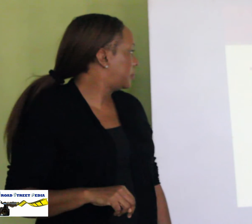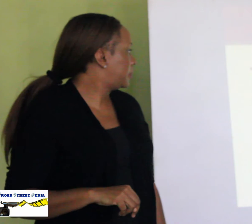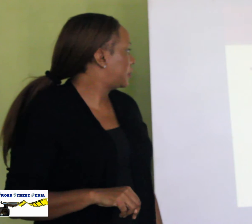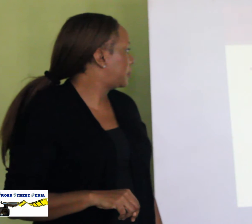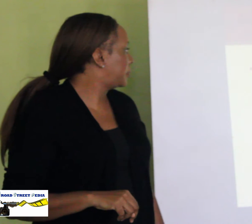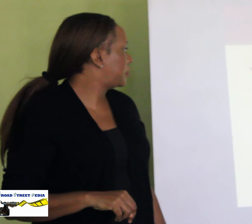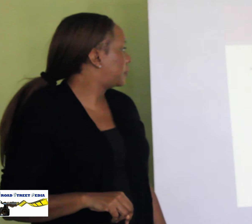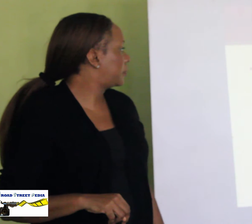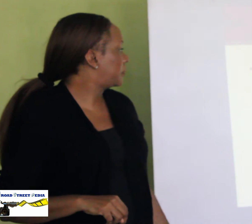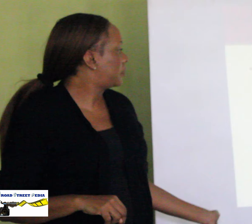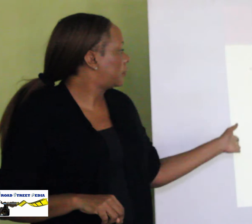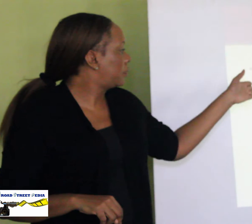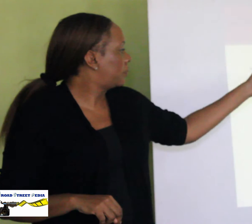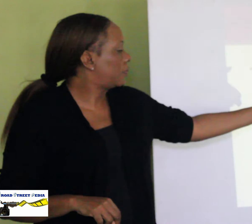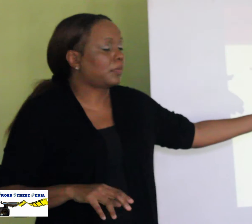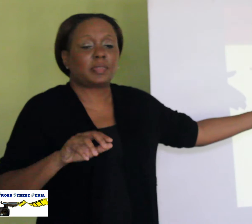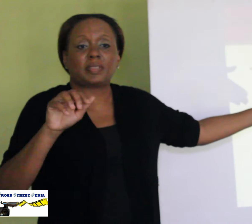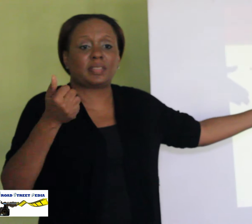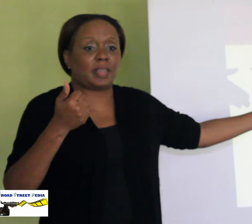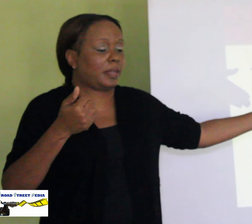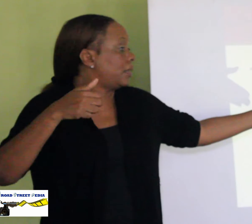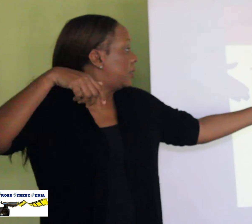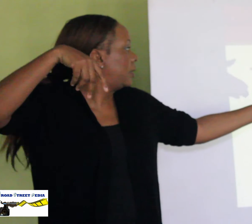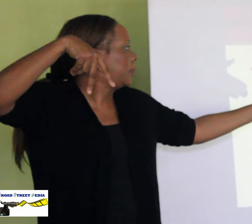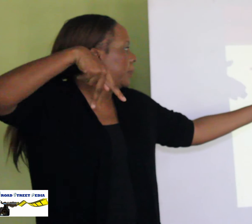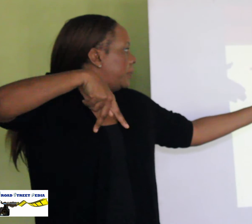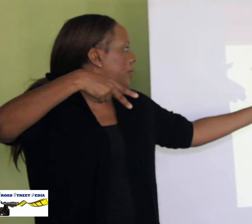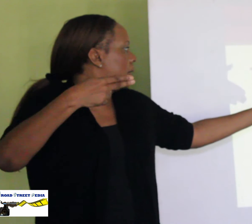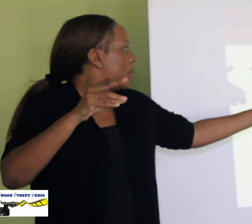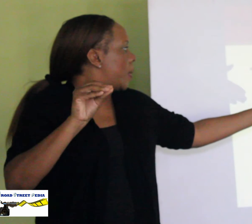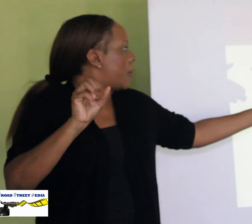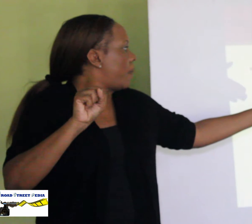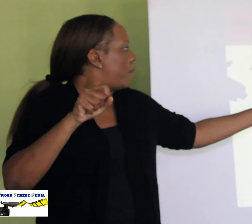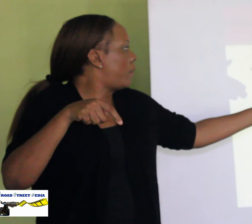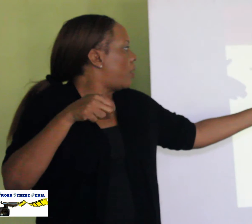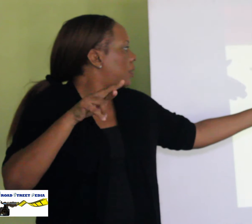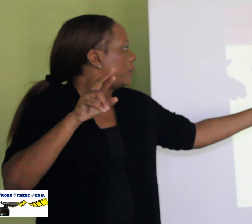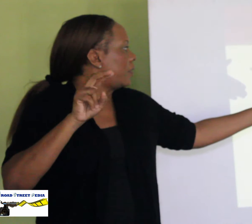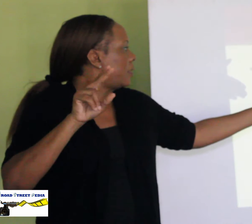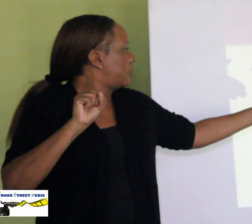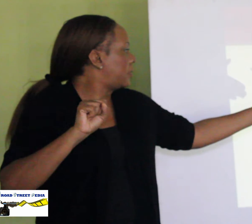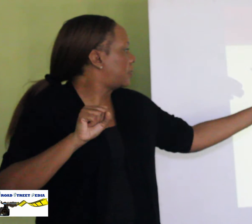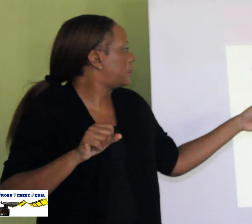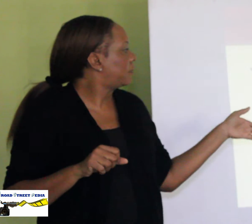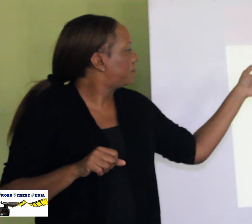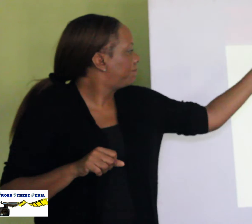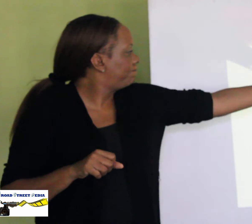Phosphorus is depicted by the P, and